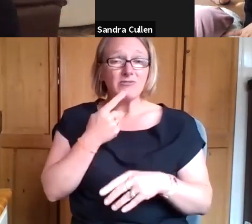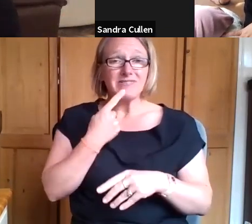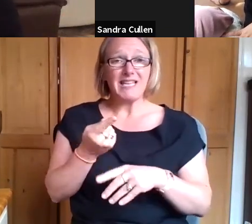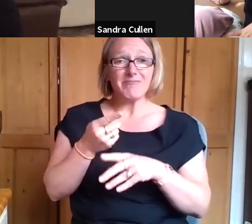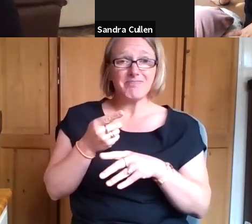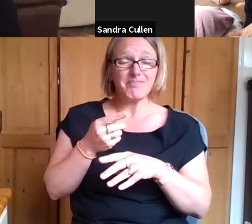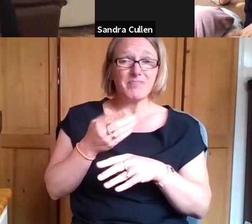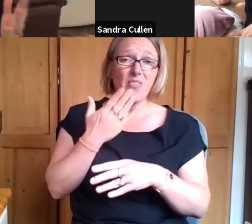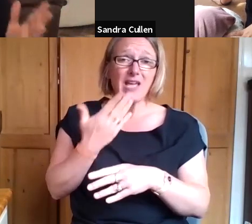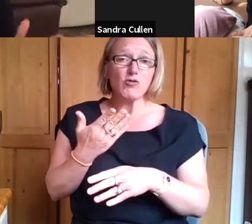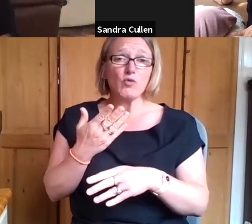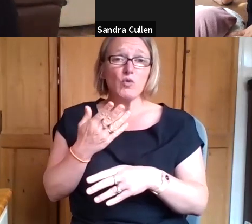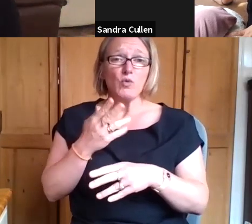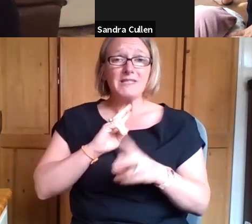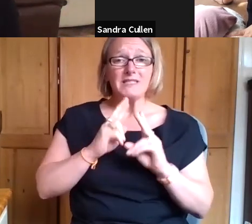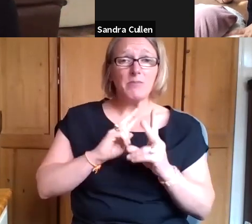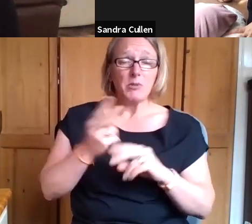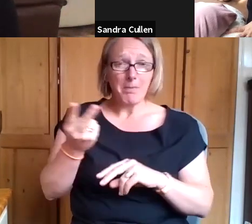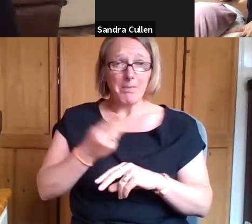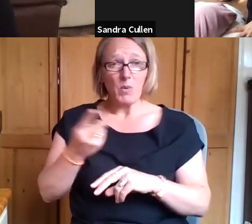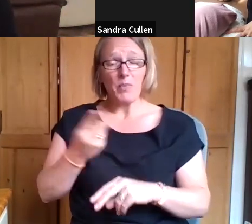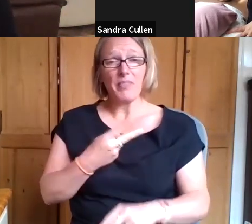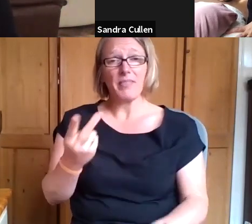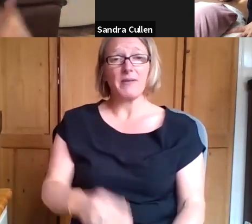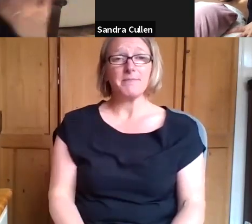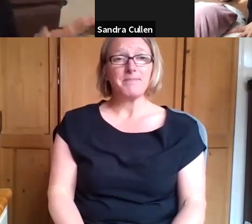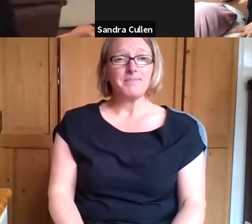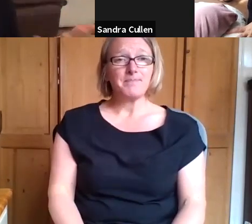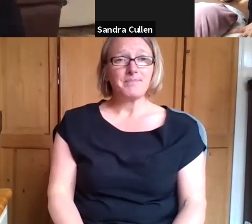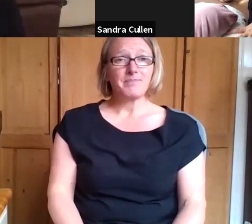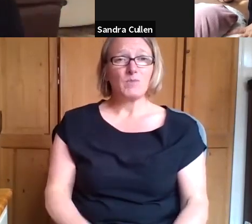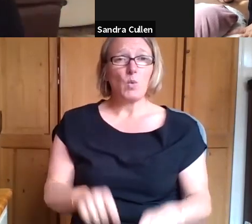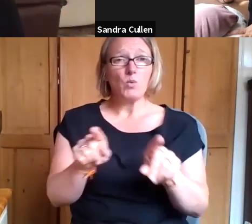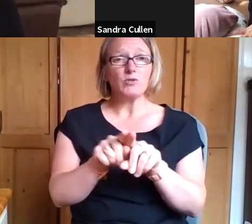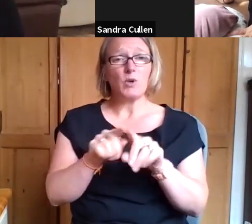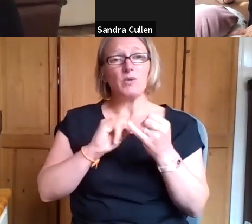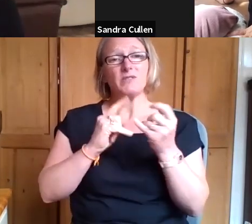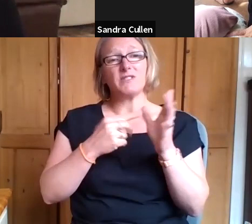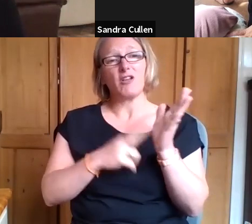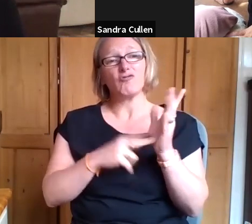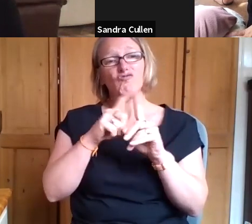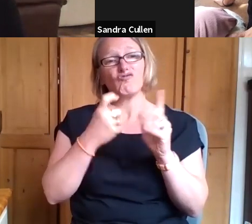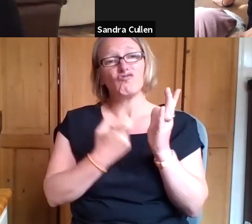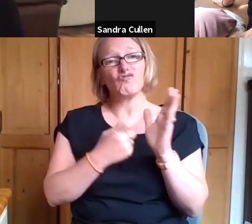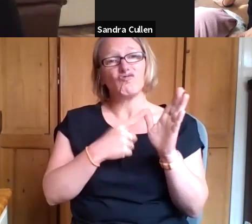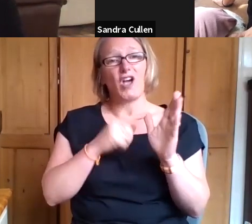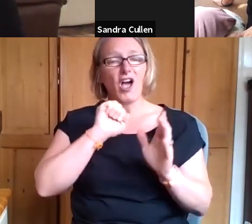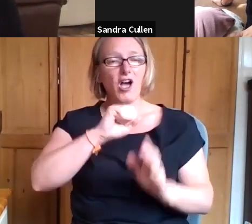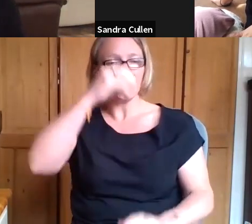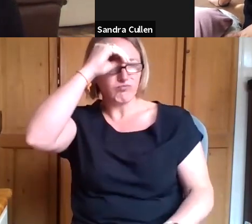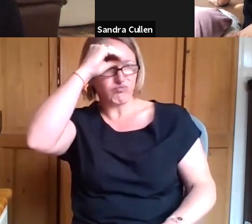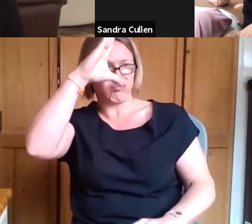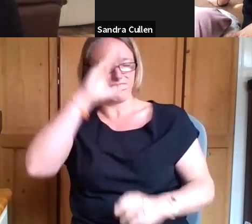Ray for his interpreting, massive thank you to Diane for her interpreting, and a massive thank you to Sandra for all of her